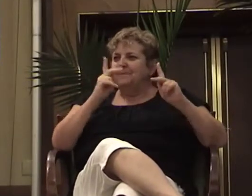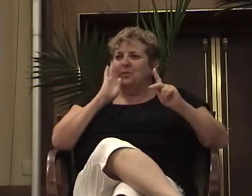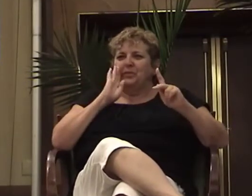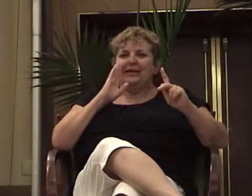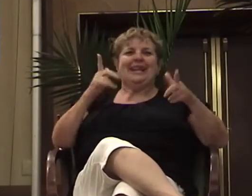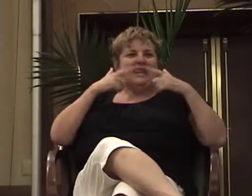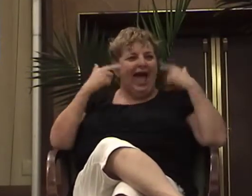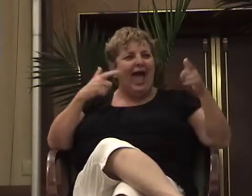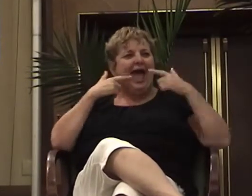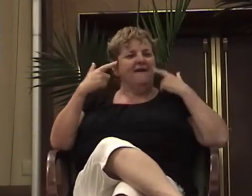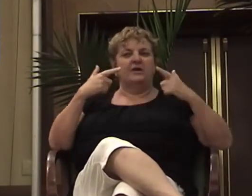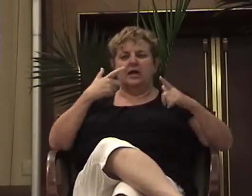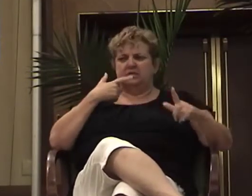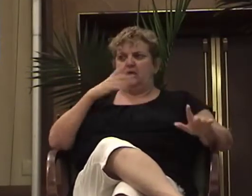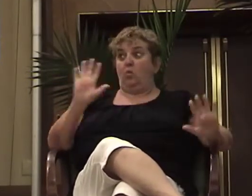whoa.